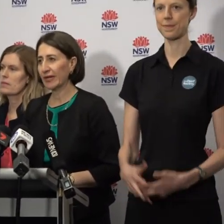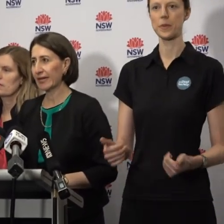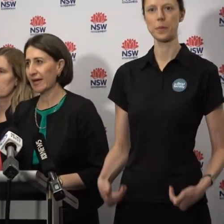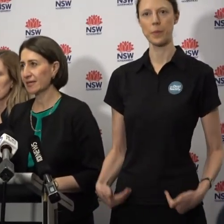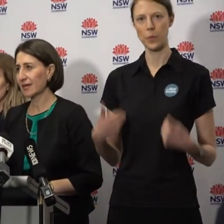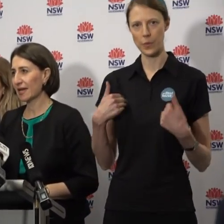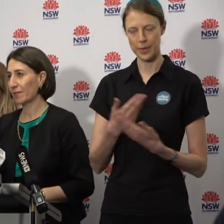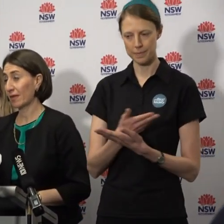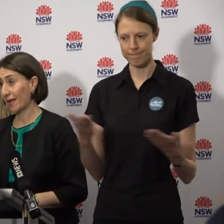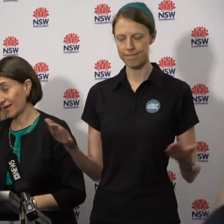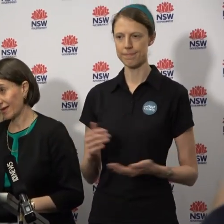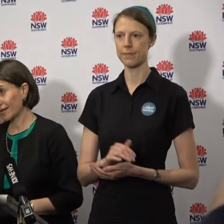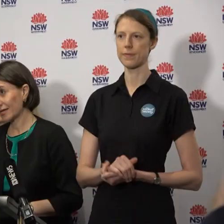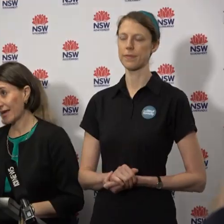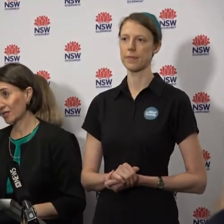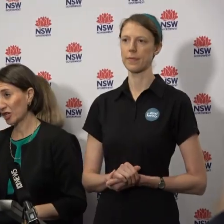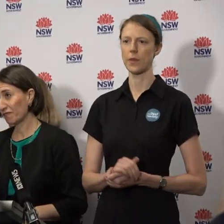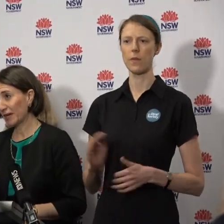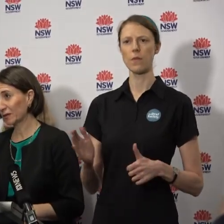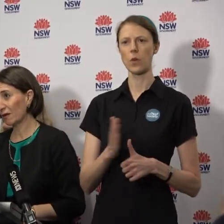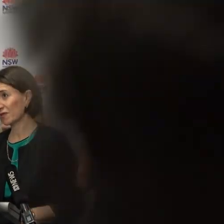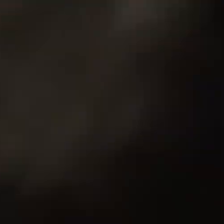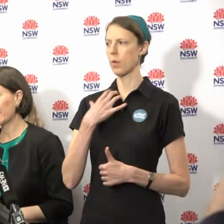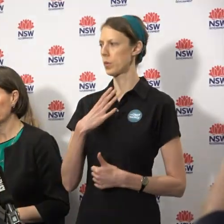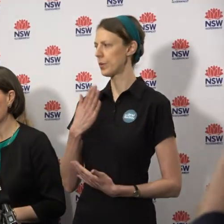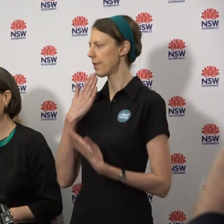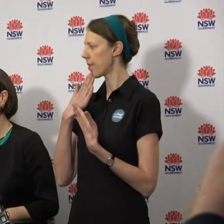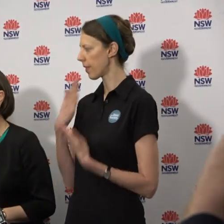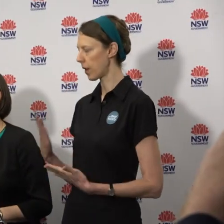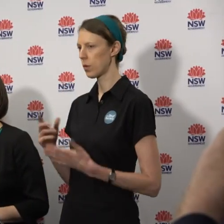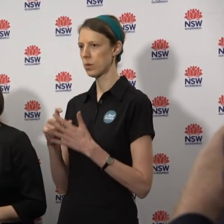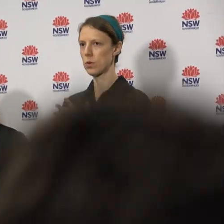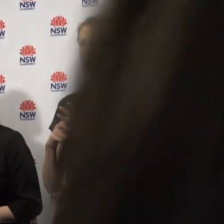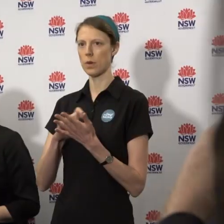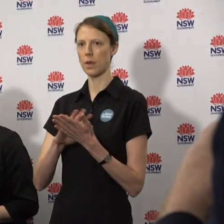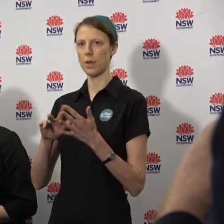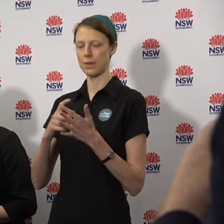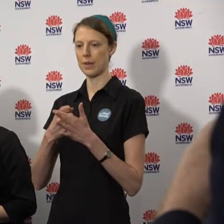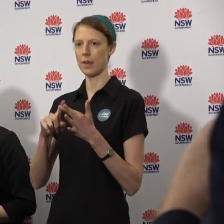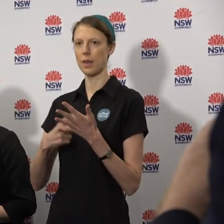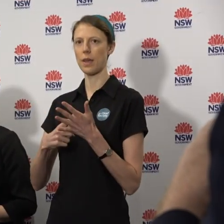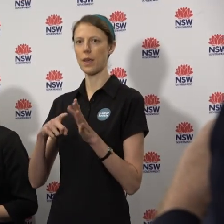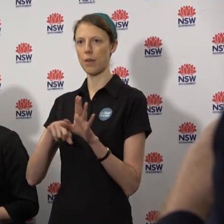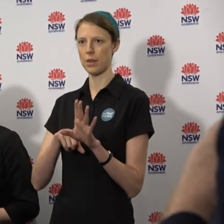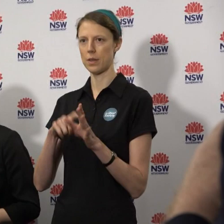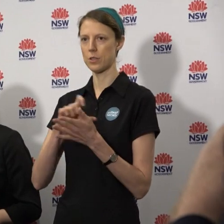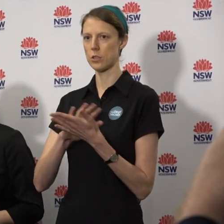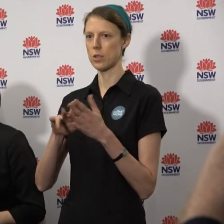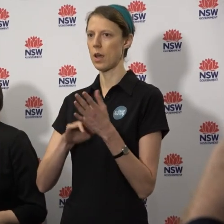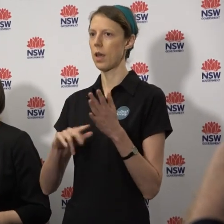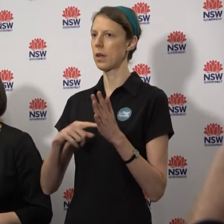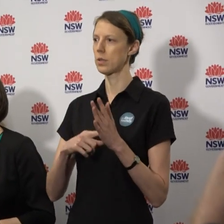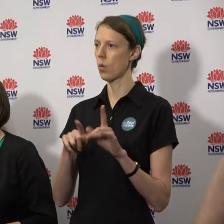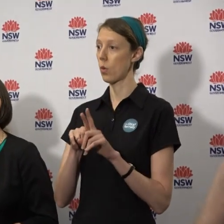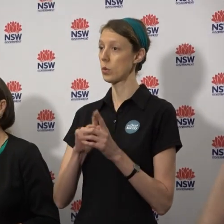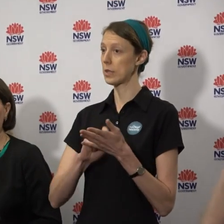Morning everybody. Can I start by thanking the State's Chief Medical Officer, Chant, but also the Secretary of Health,